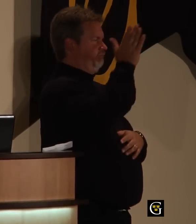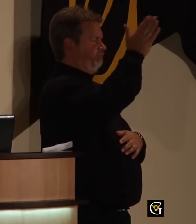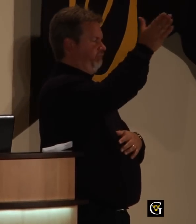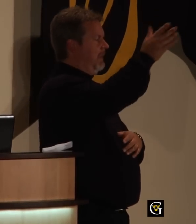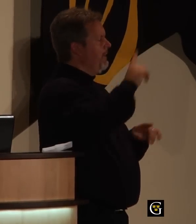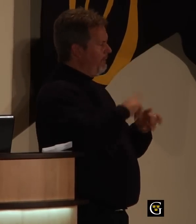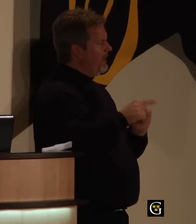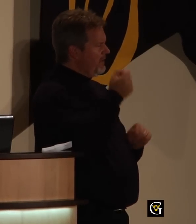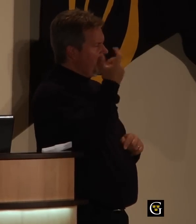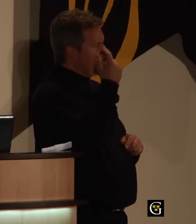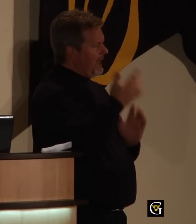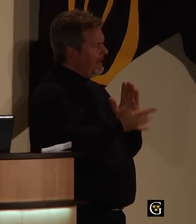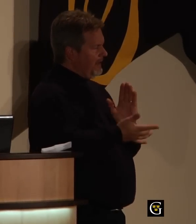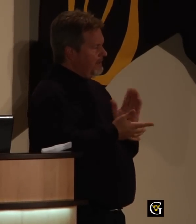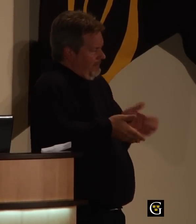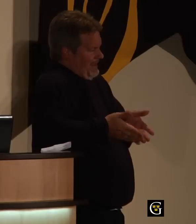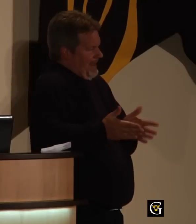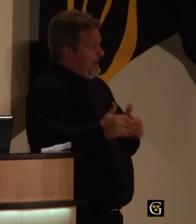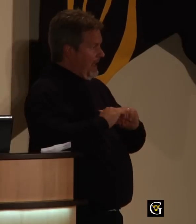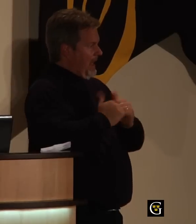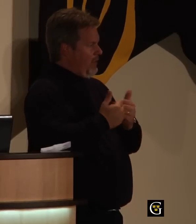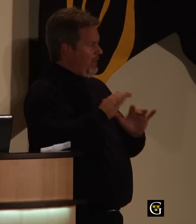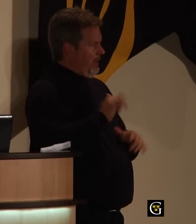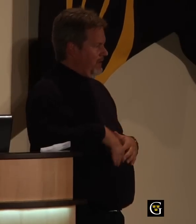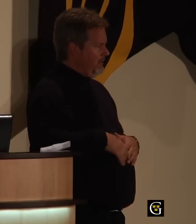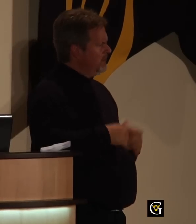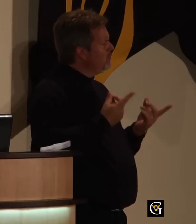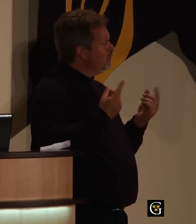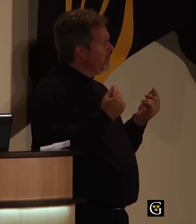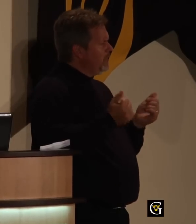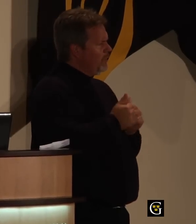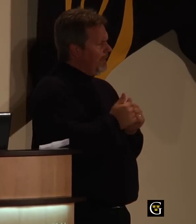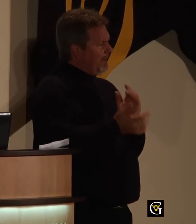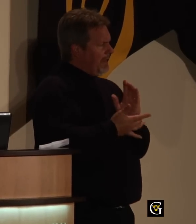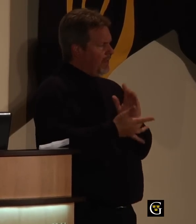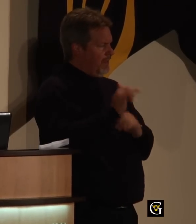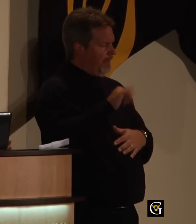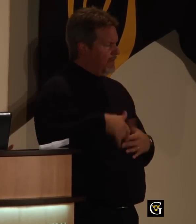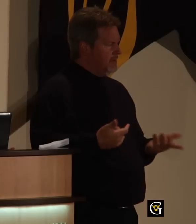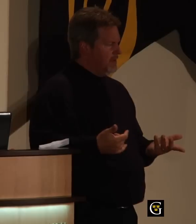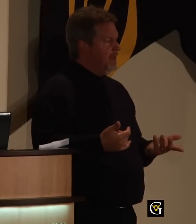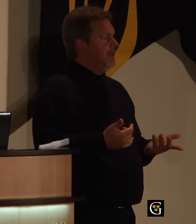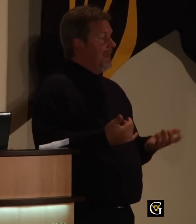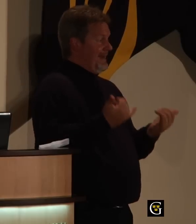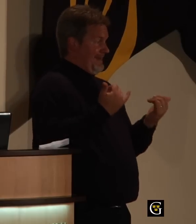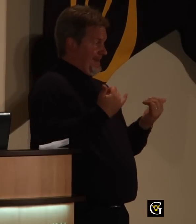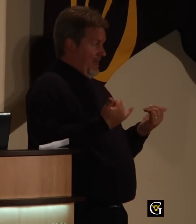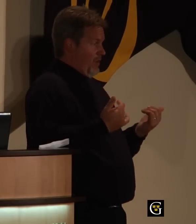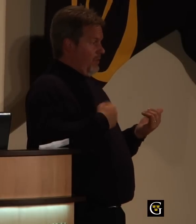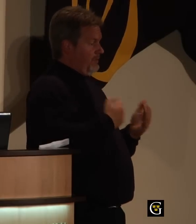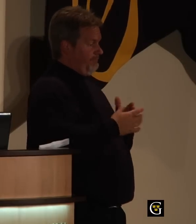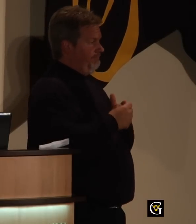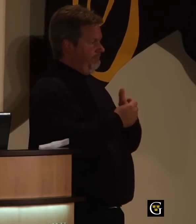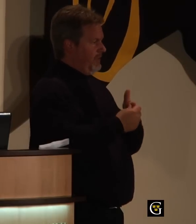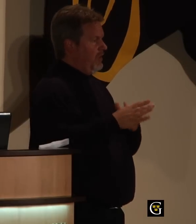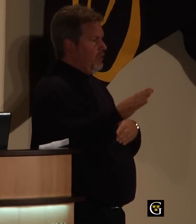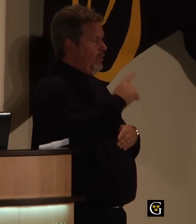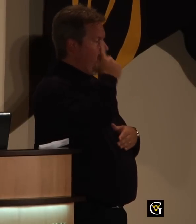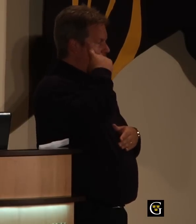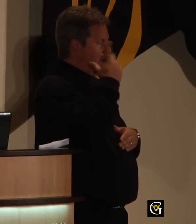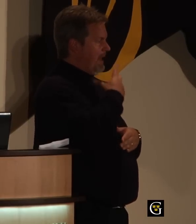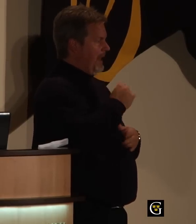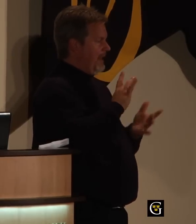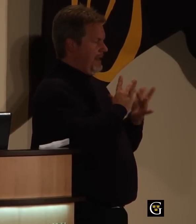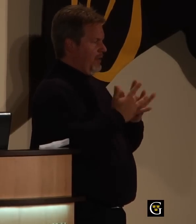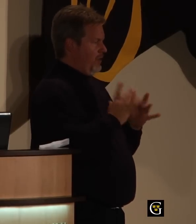So what could you do with this kind of technology? And here's where I'm getting into your brain on the internet. So the idea